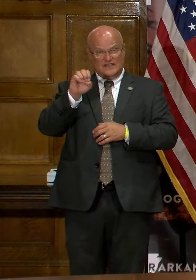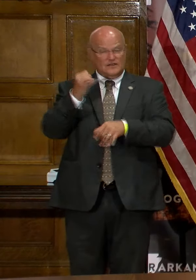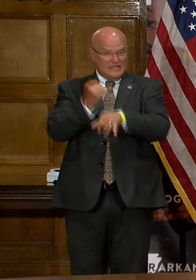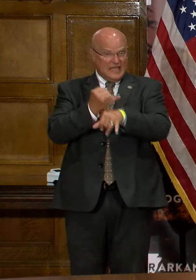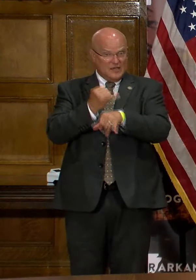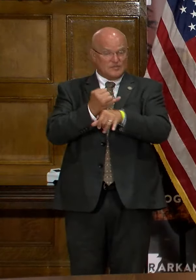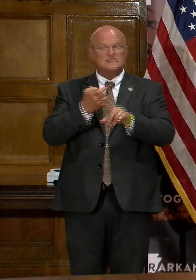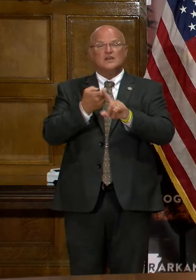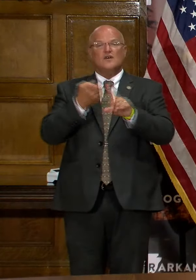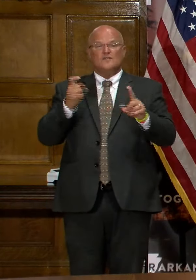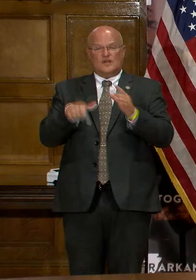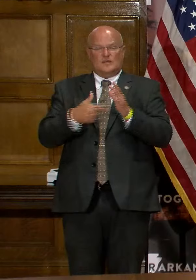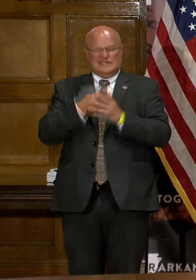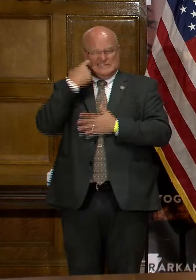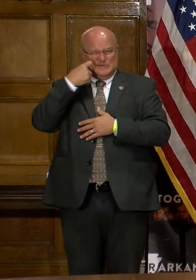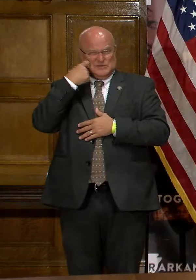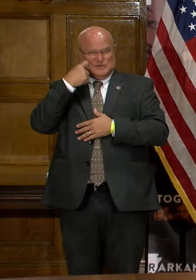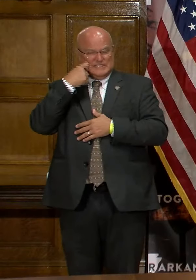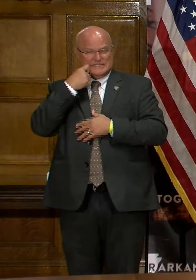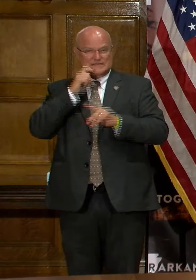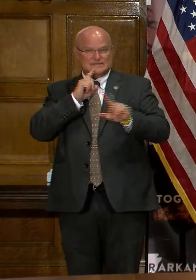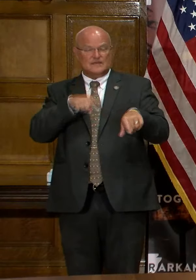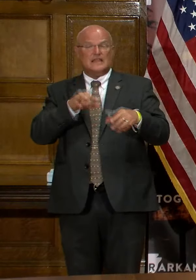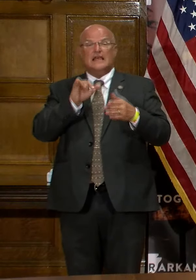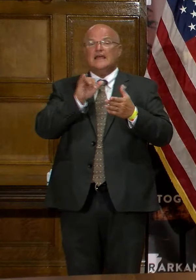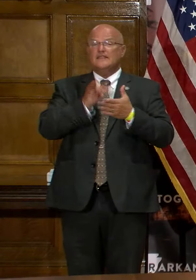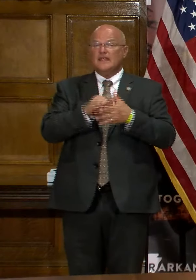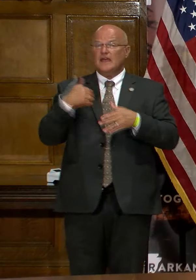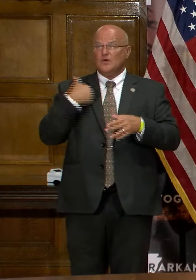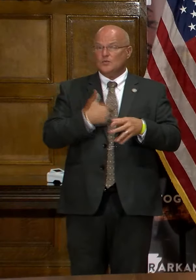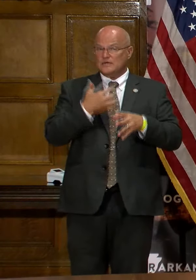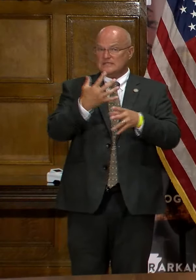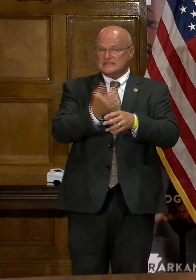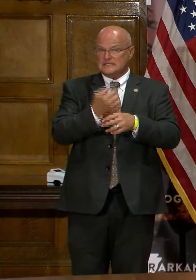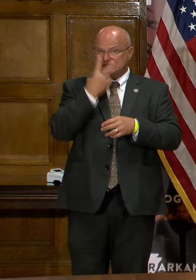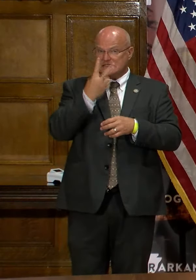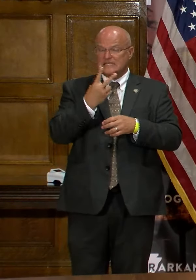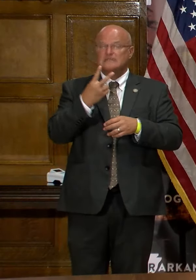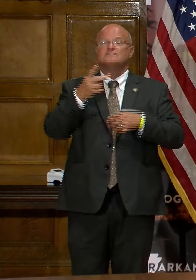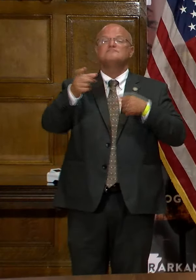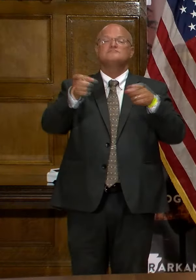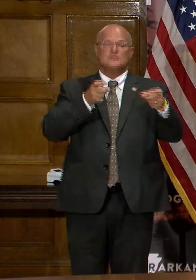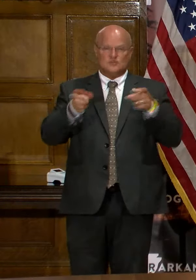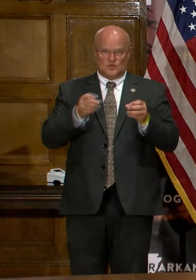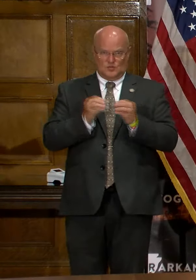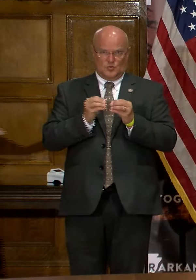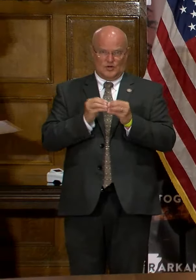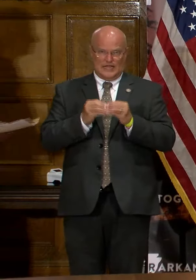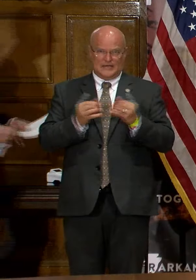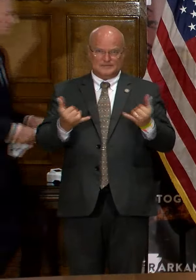campus from this most recent. So from that, we're seeing that it looks like it's coming under control.